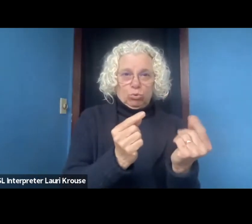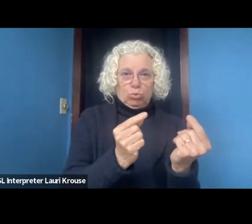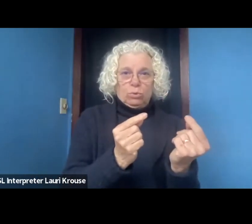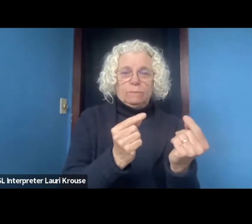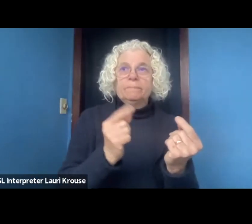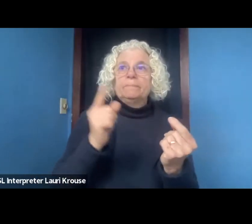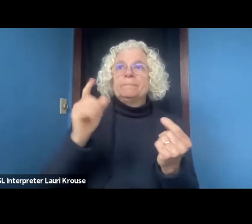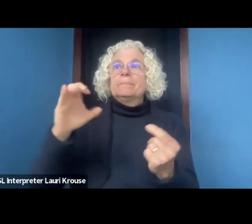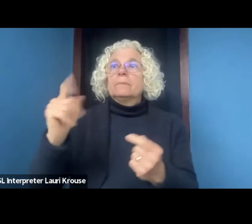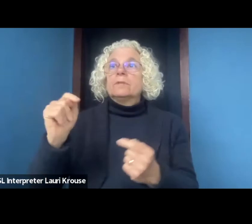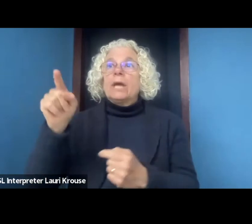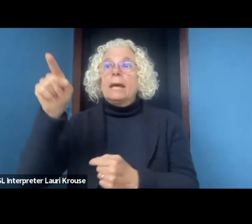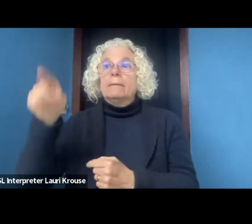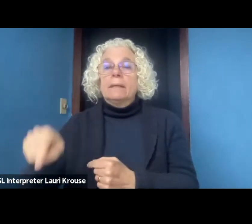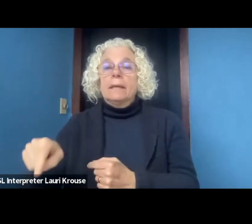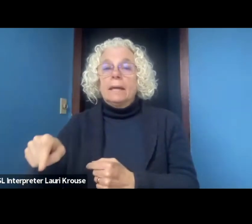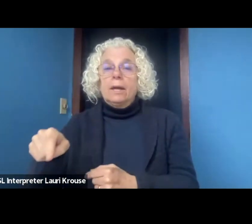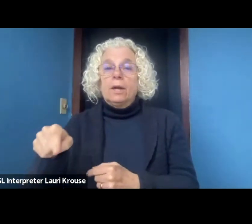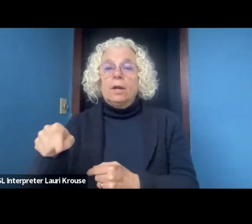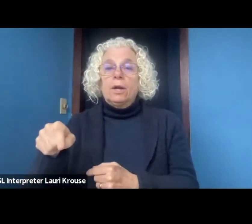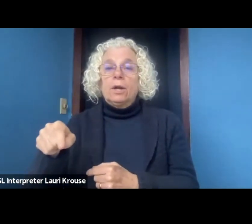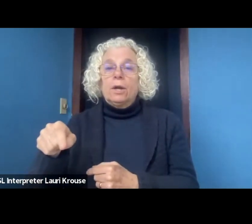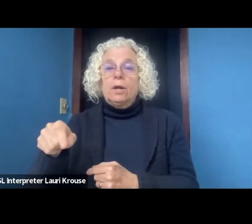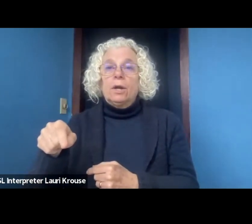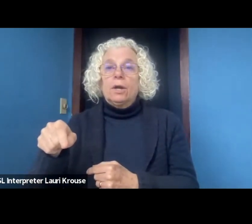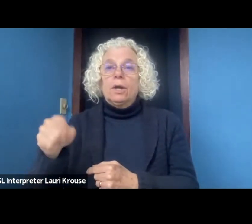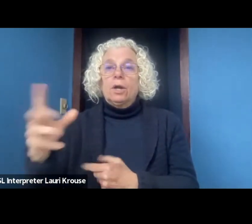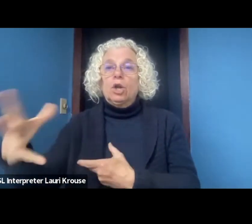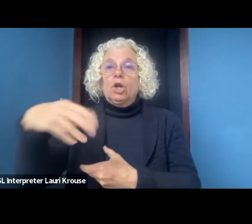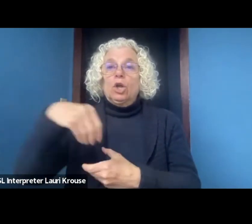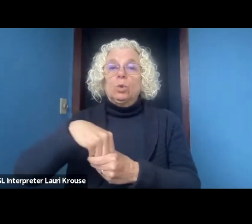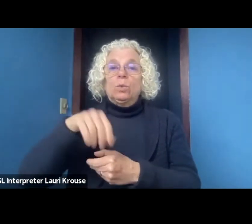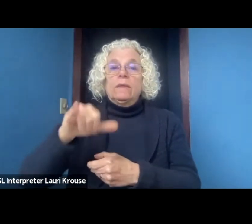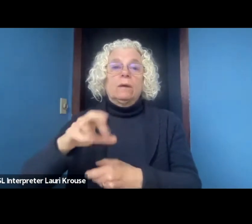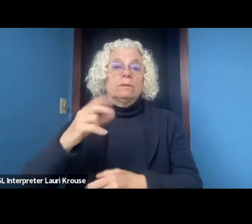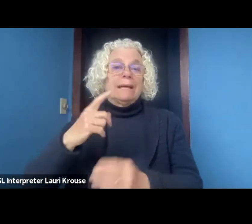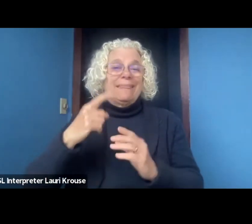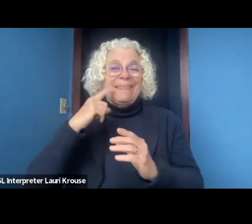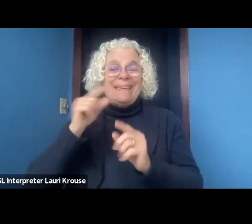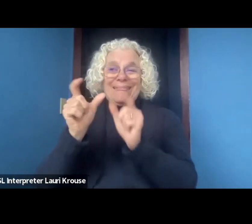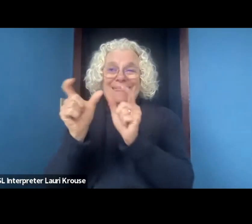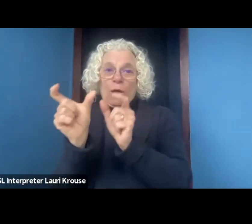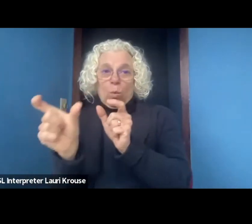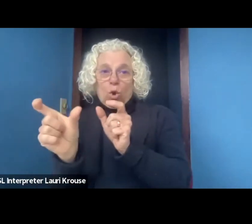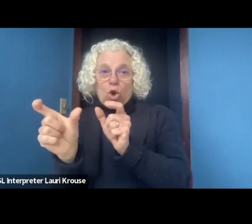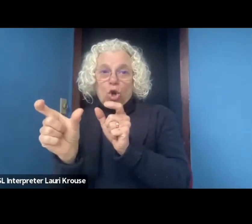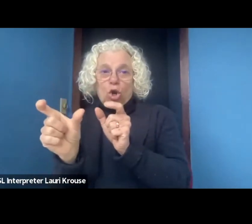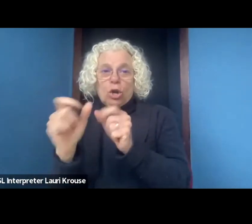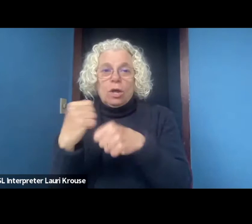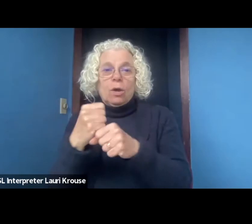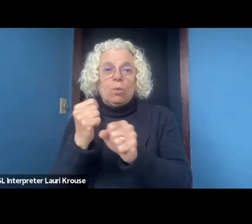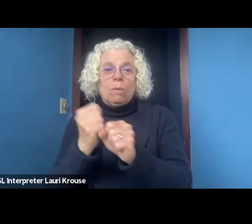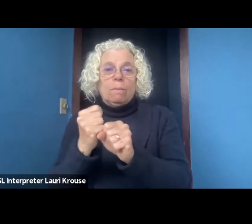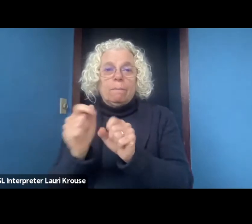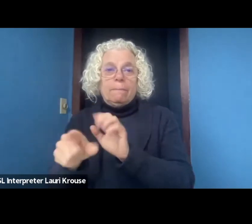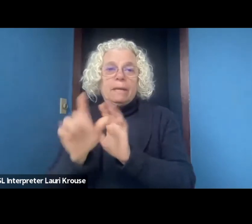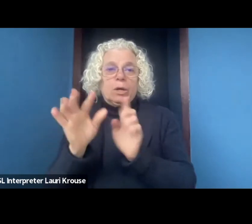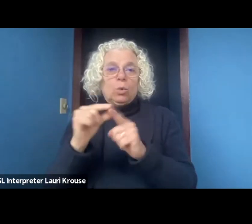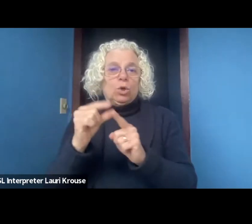us off, and then we could decide whether or not if we want to rhyme or not rhyme, to rhyme or not